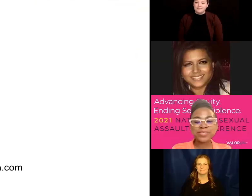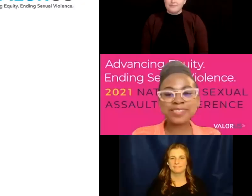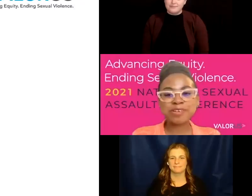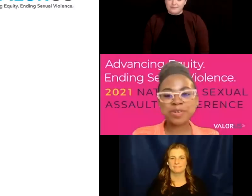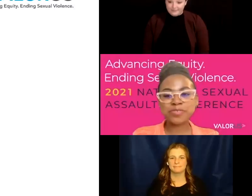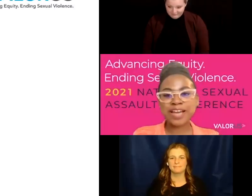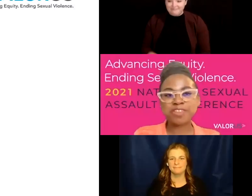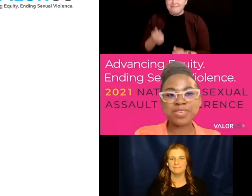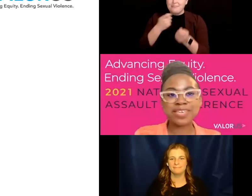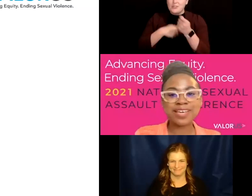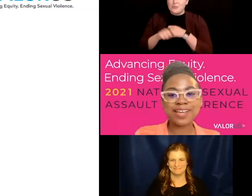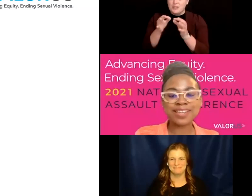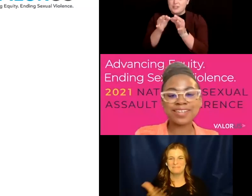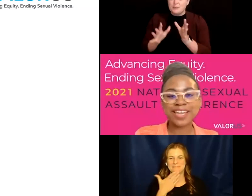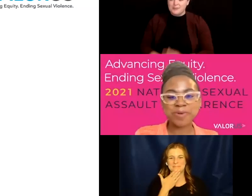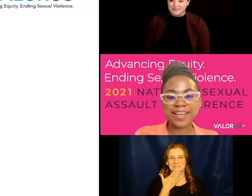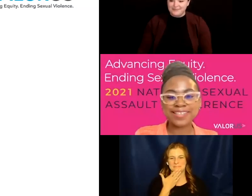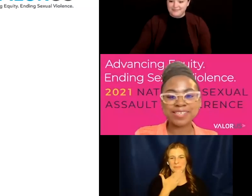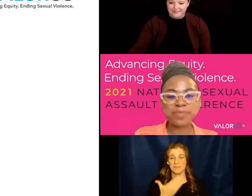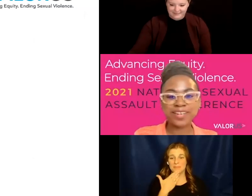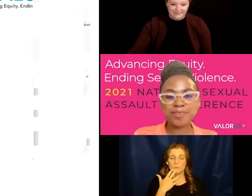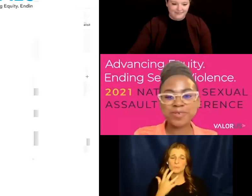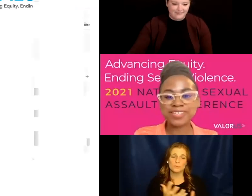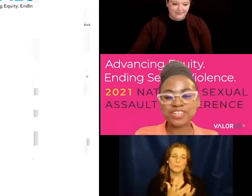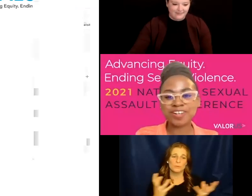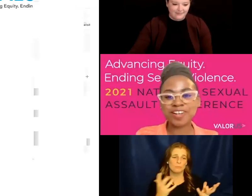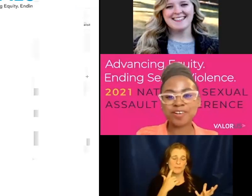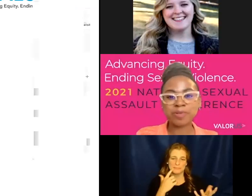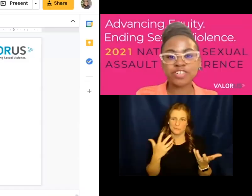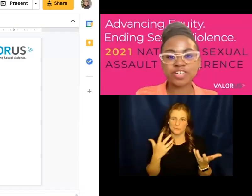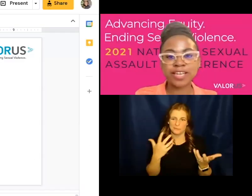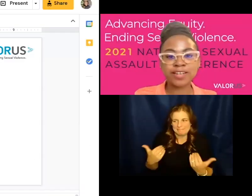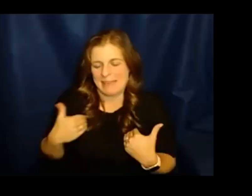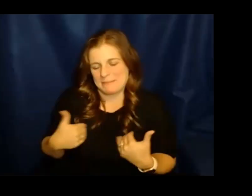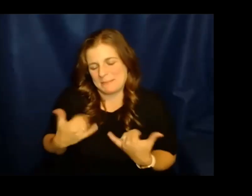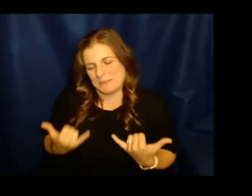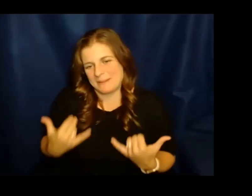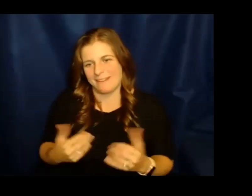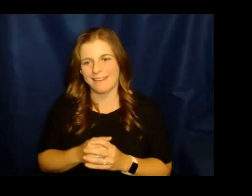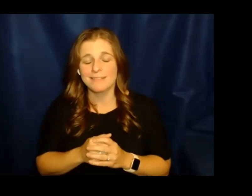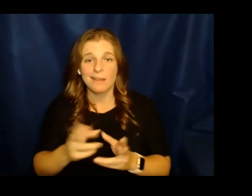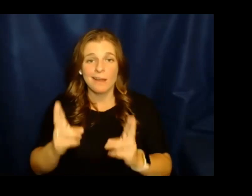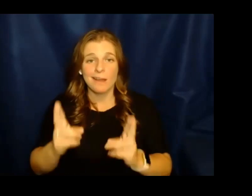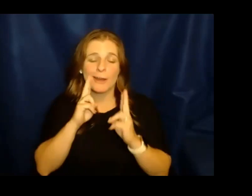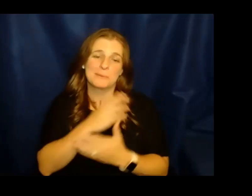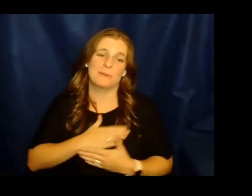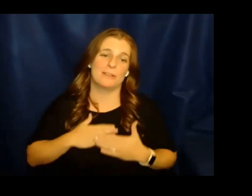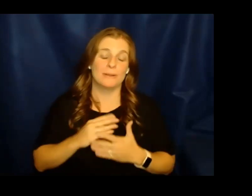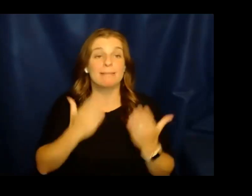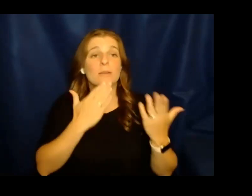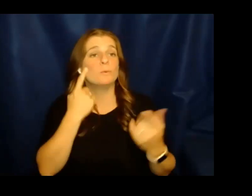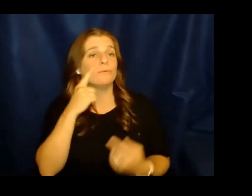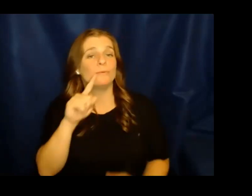Thank you so much for having me. Likewise, meeting you was such an honor and a pleasure. And thank you so much to Valor for